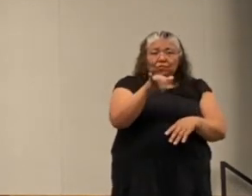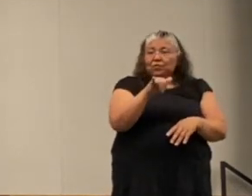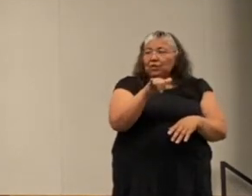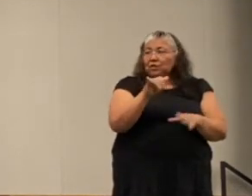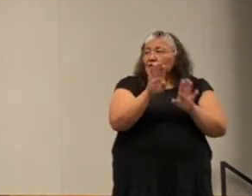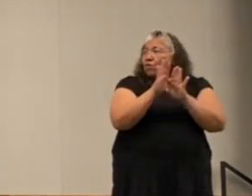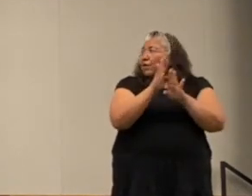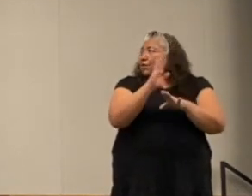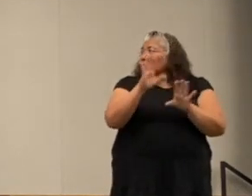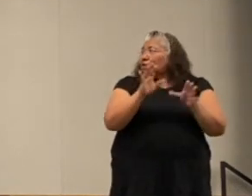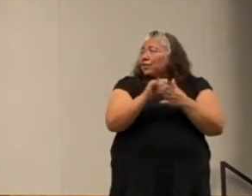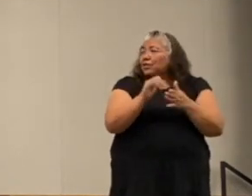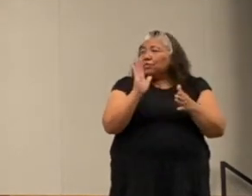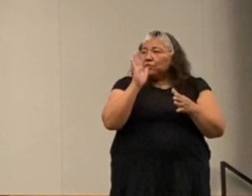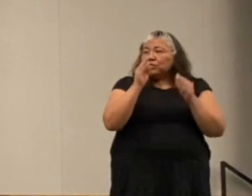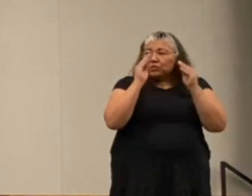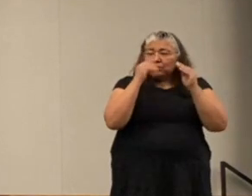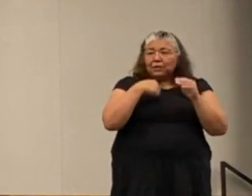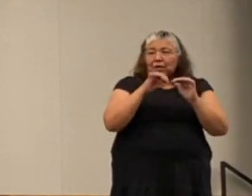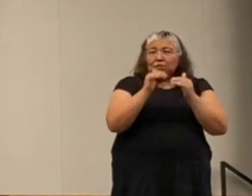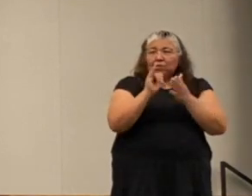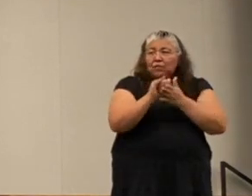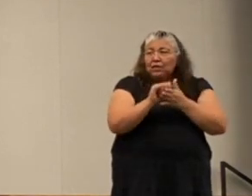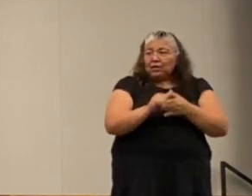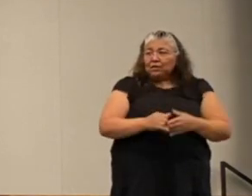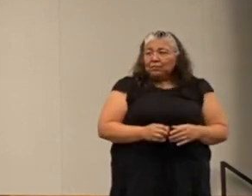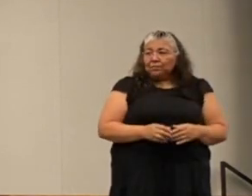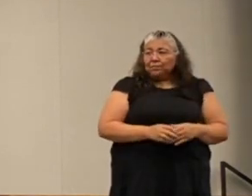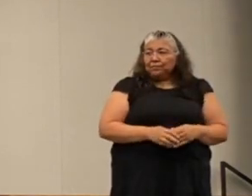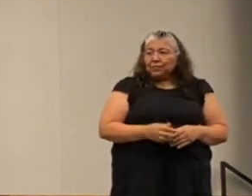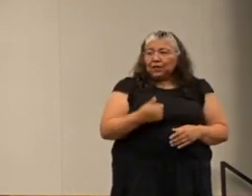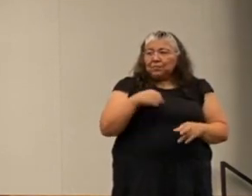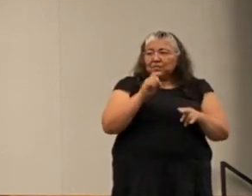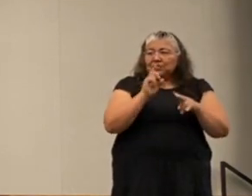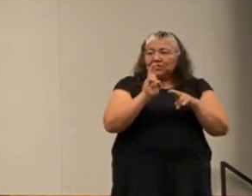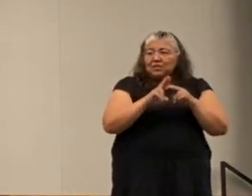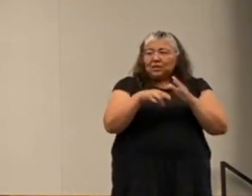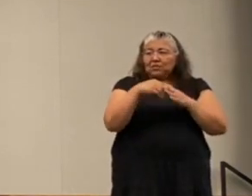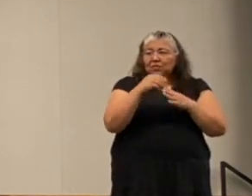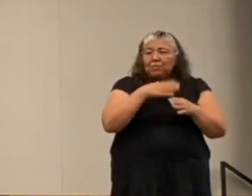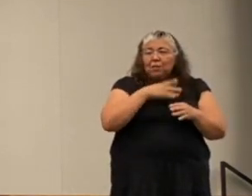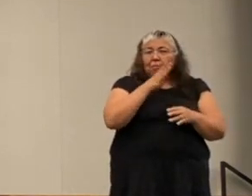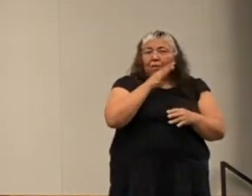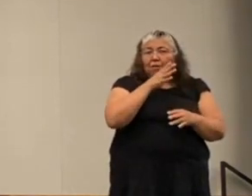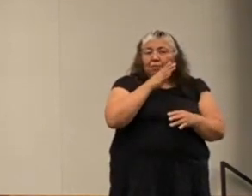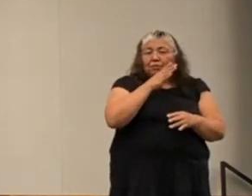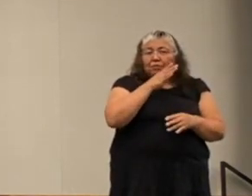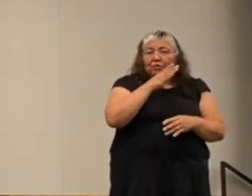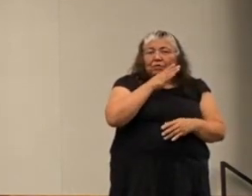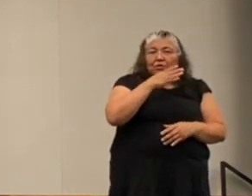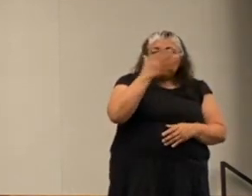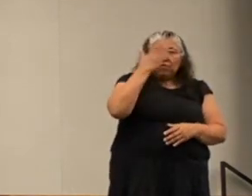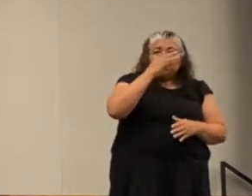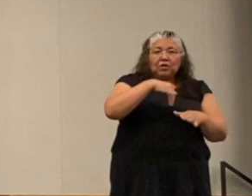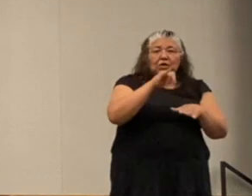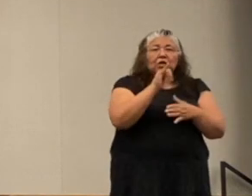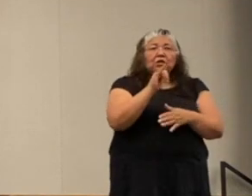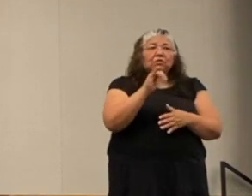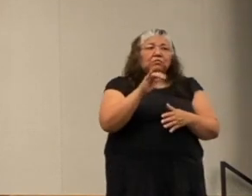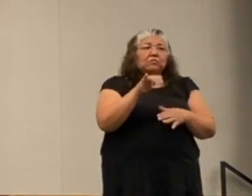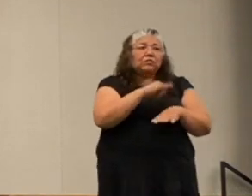I never did it. He was going to teach me how to do it. And I'm sitting outside in my mom's front yard, and I'm looking up at the stars, and I just said,